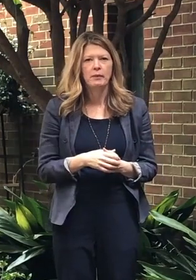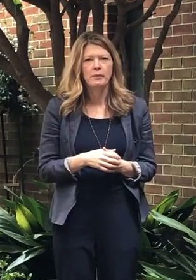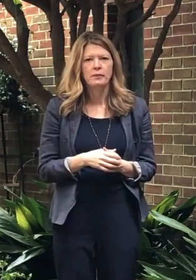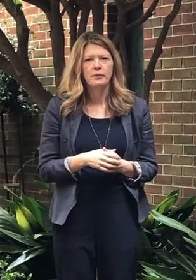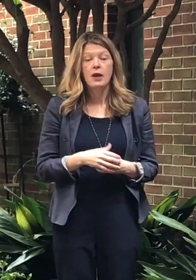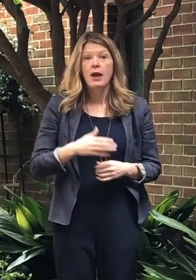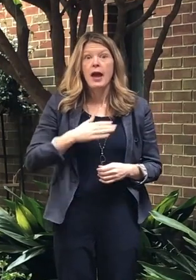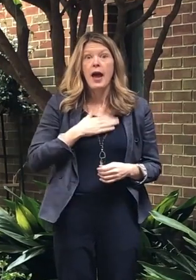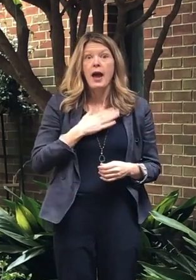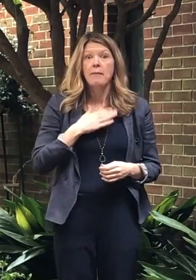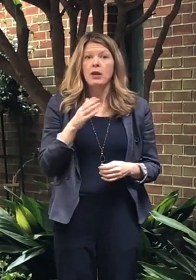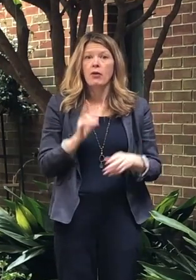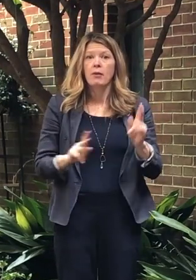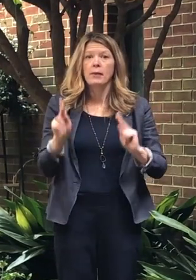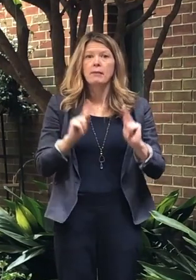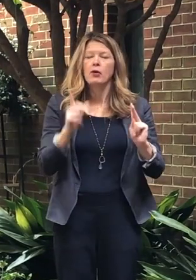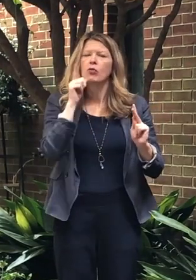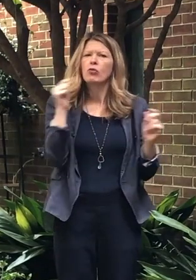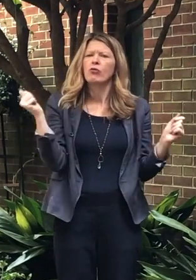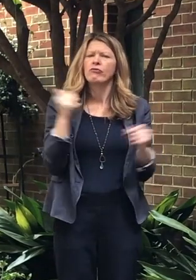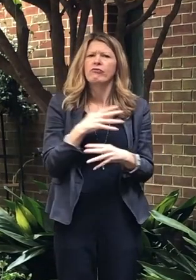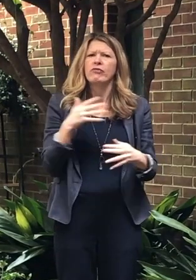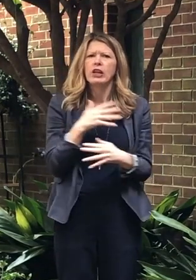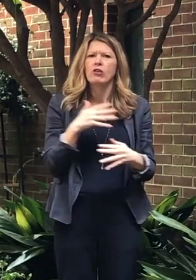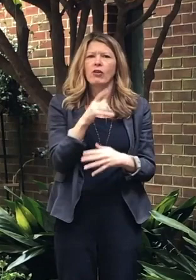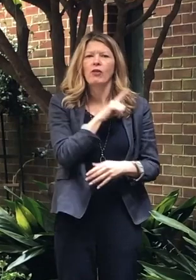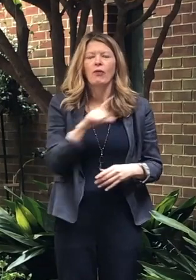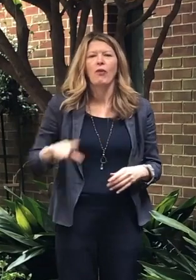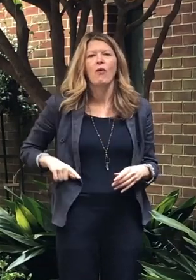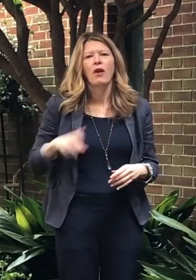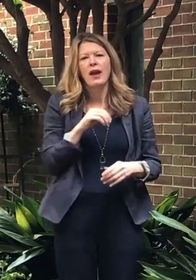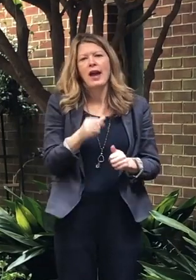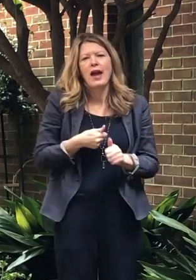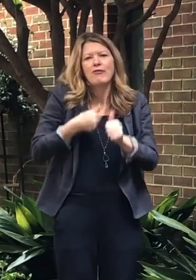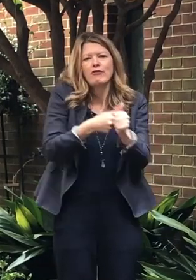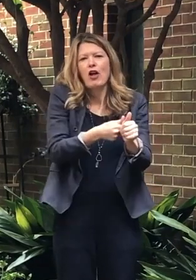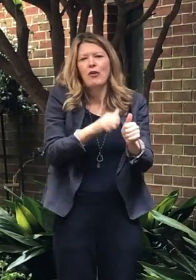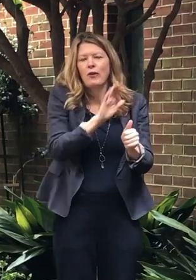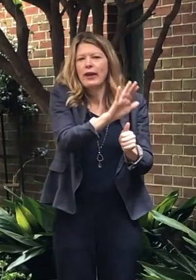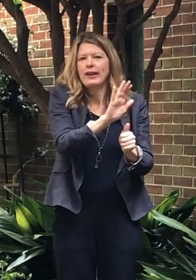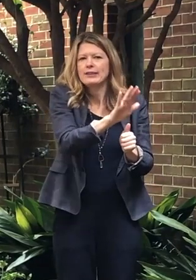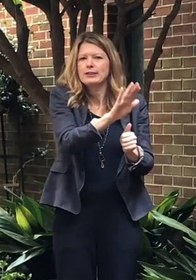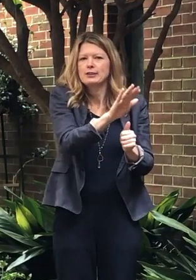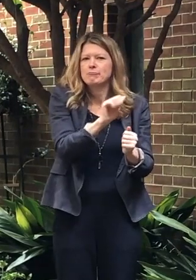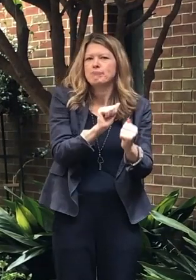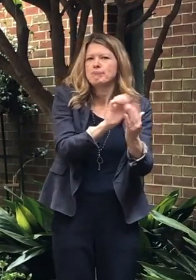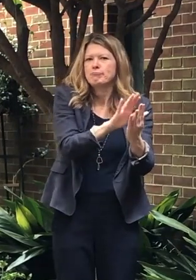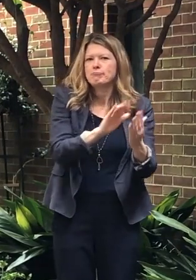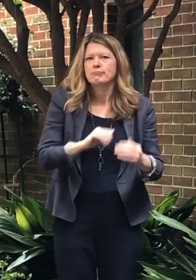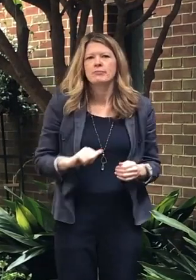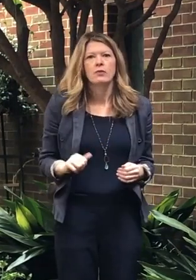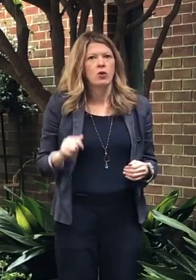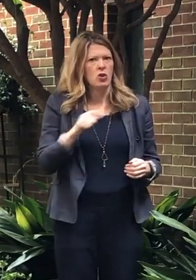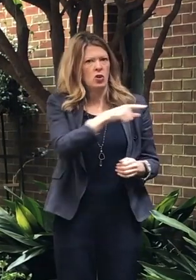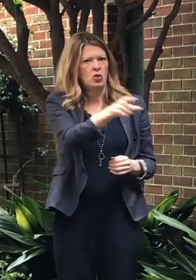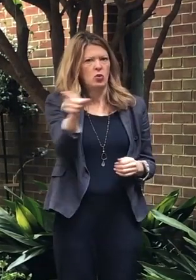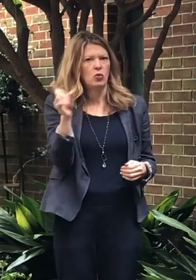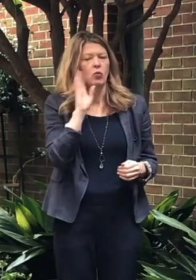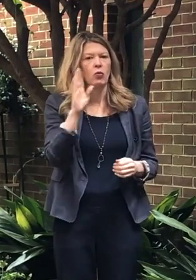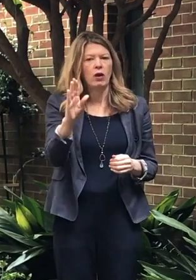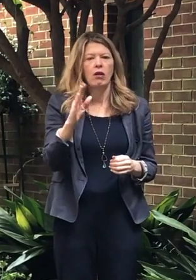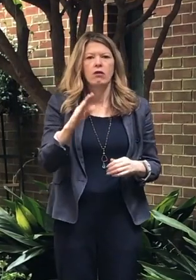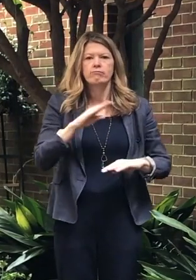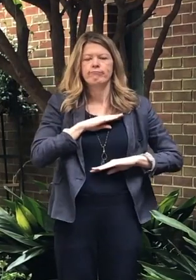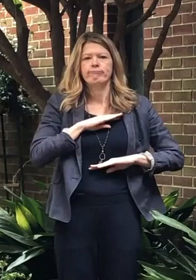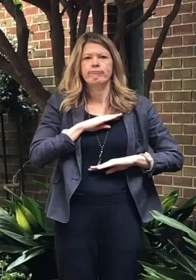130. Happy are they all who fear the Lord and who follow in his ways. You shall eat the fruit